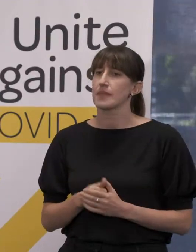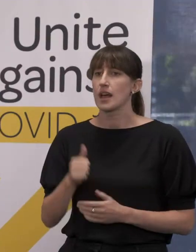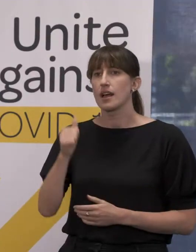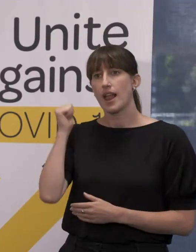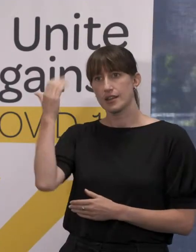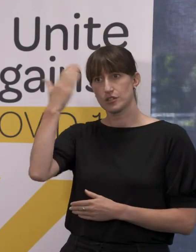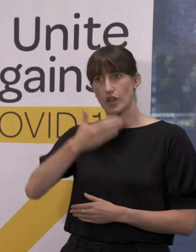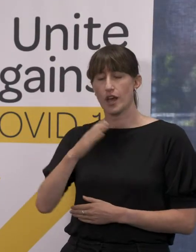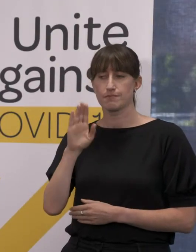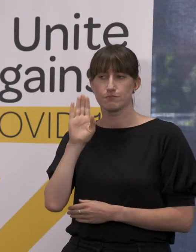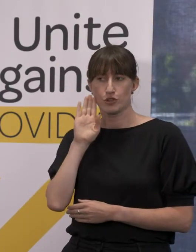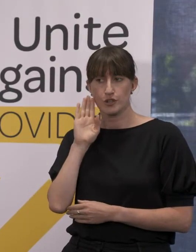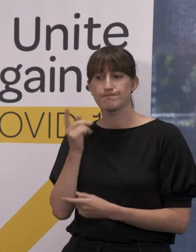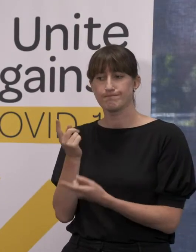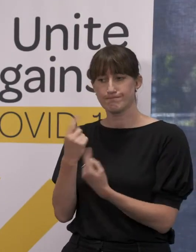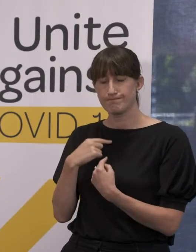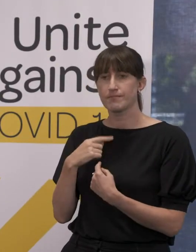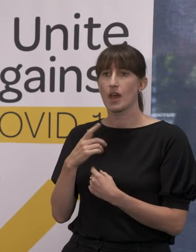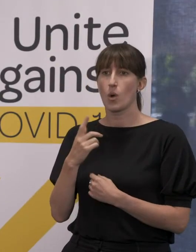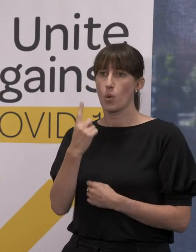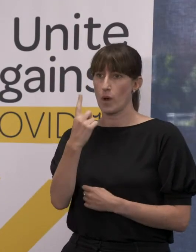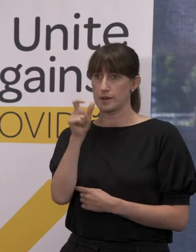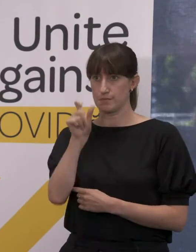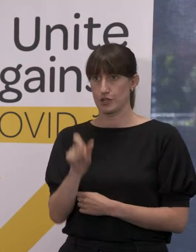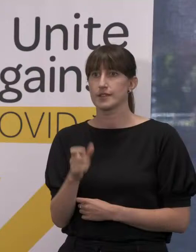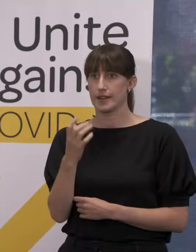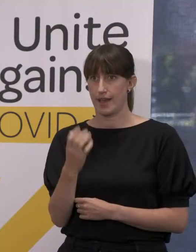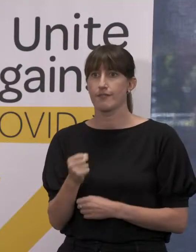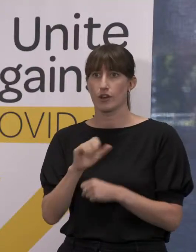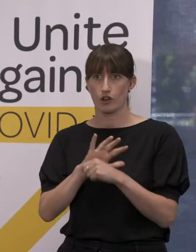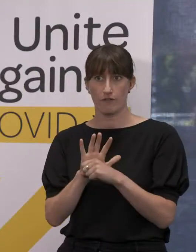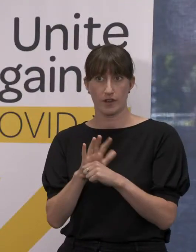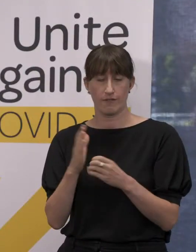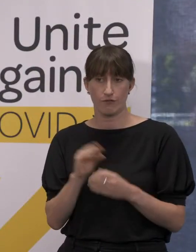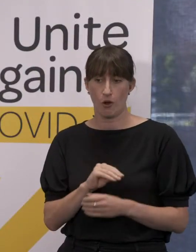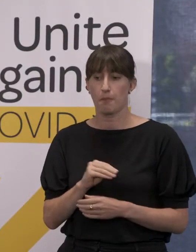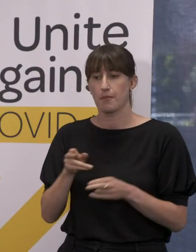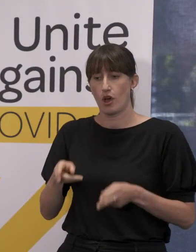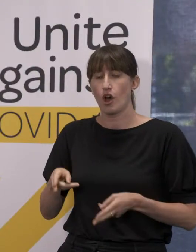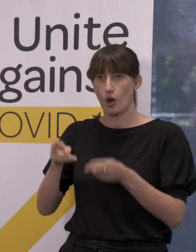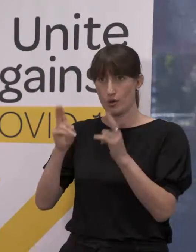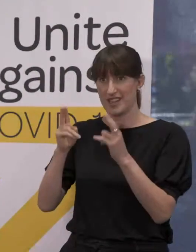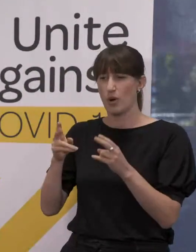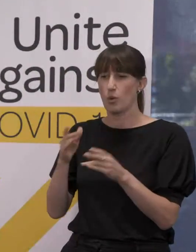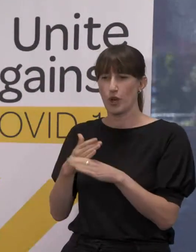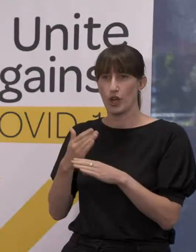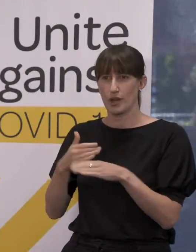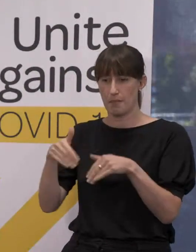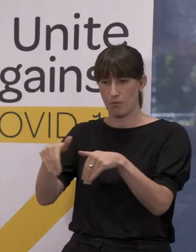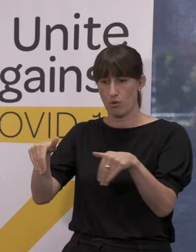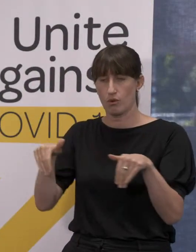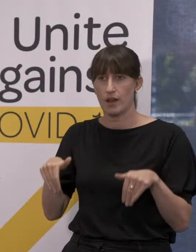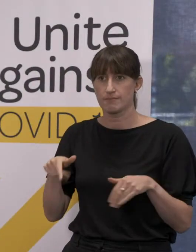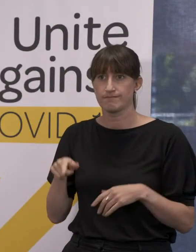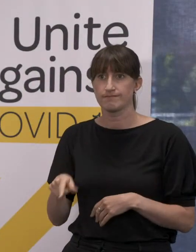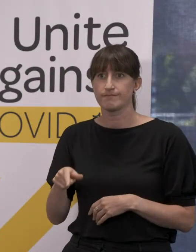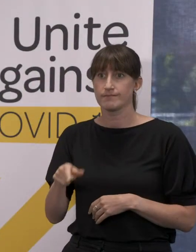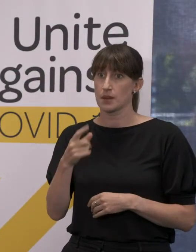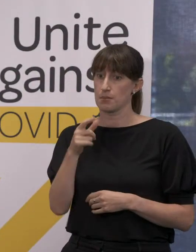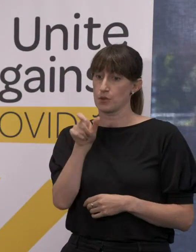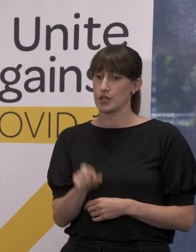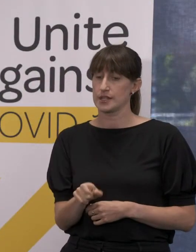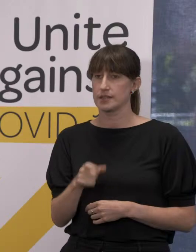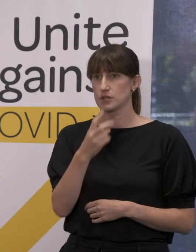one new border-related positive COVID-19 case. This new case is a 24-year-old worker at the Grand